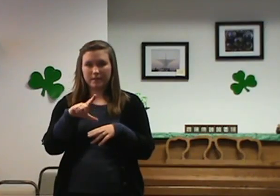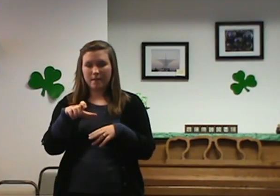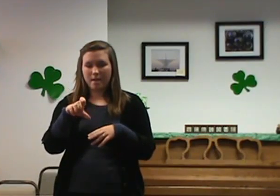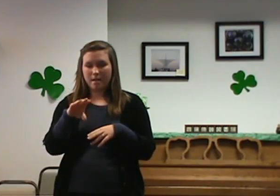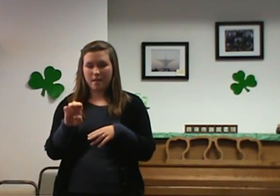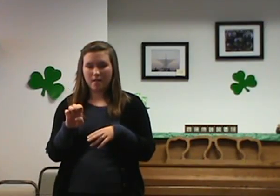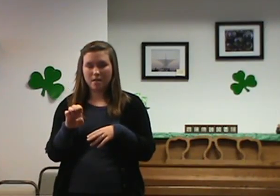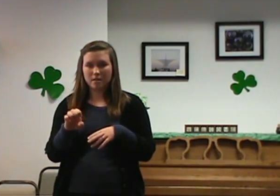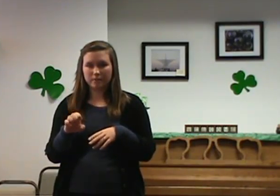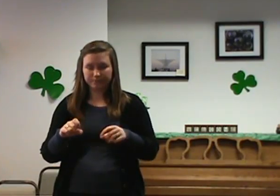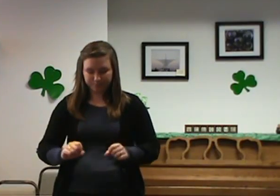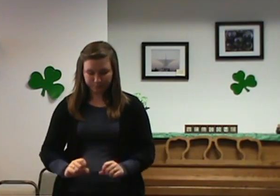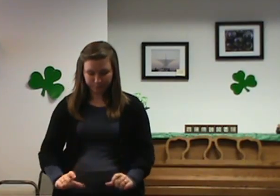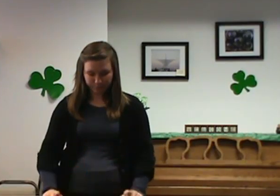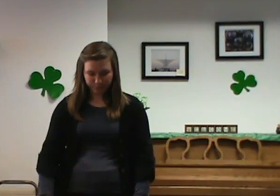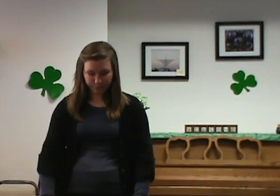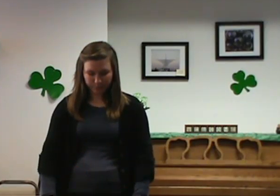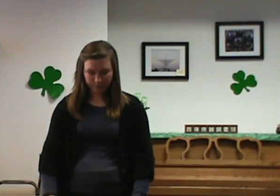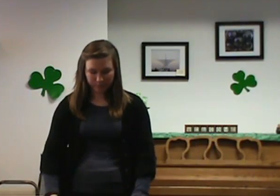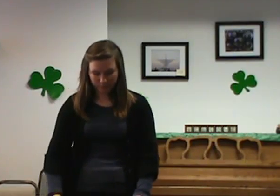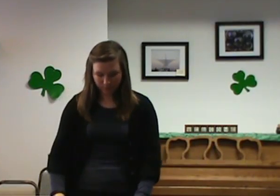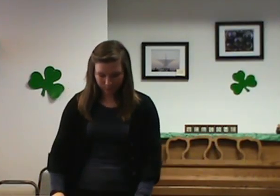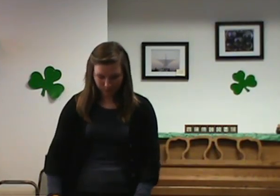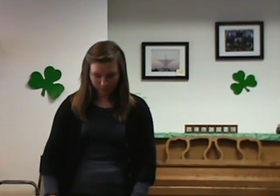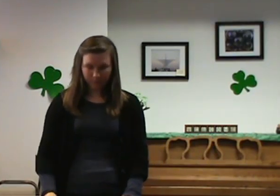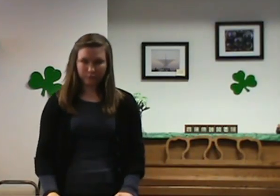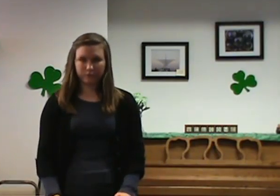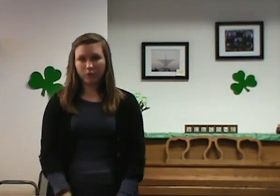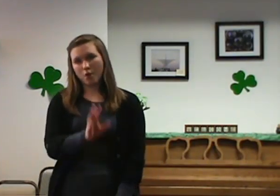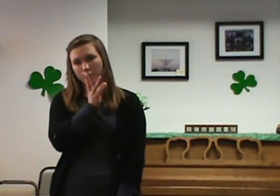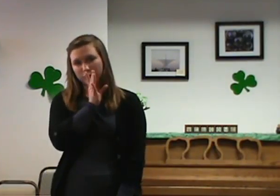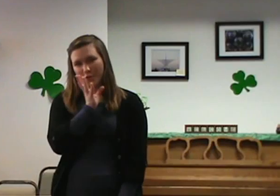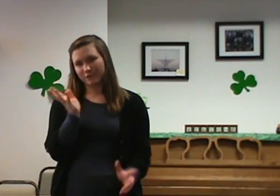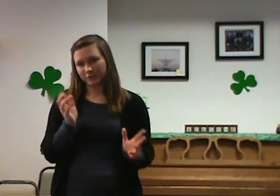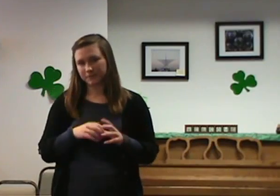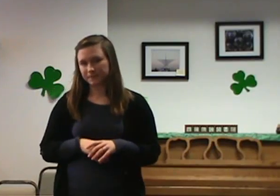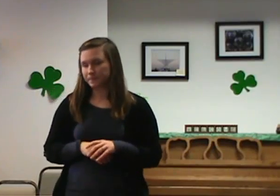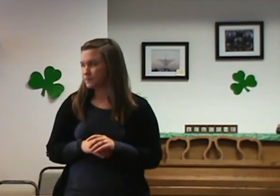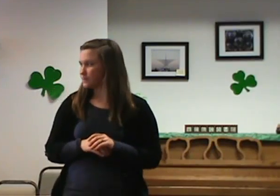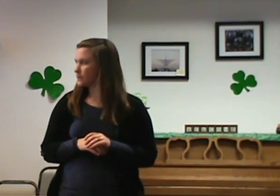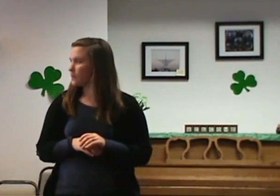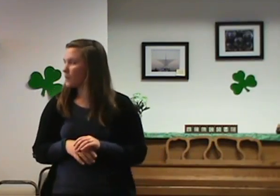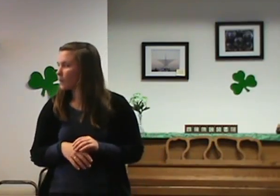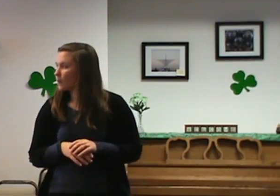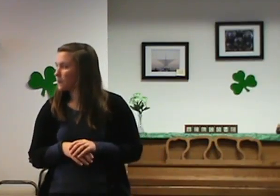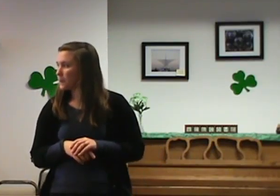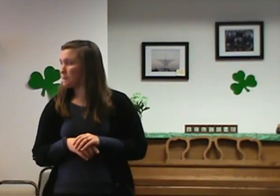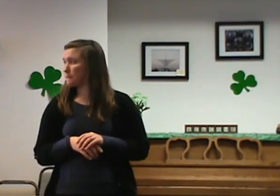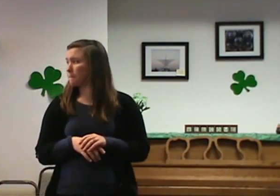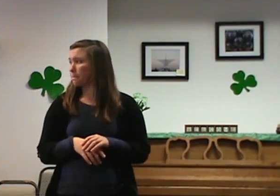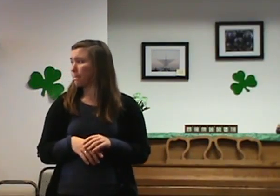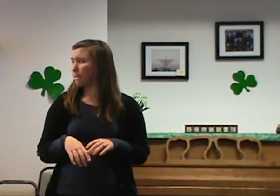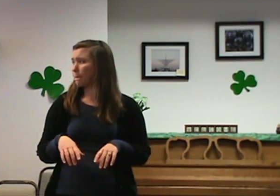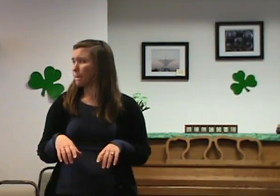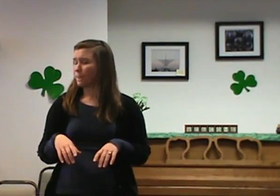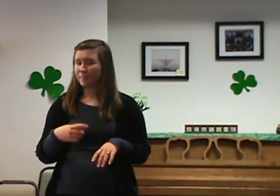Let's see what else is on the I have a wall of like ultra optic products, which